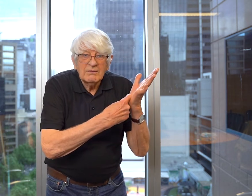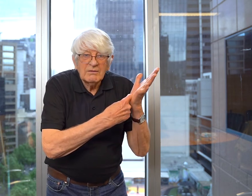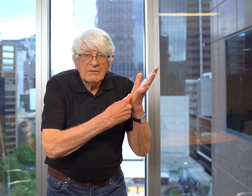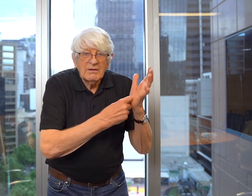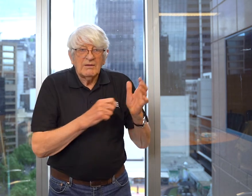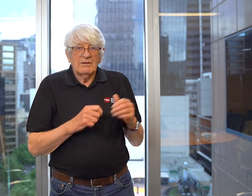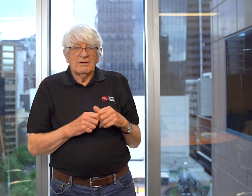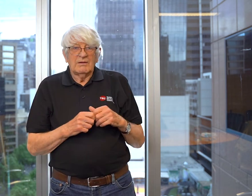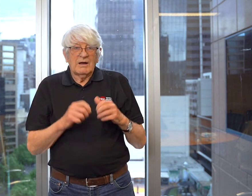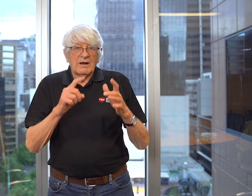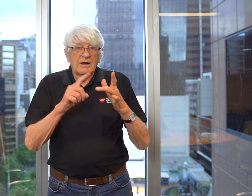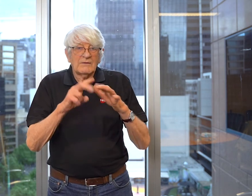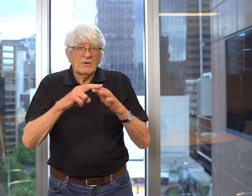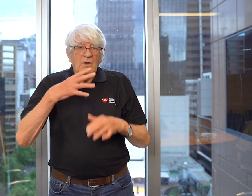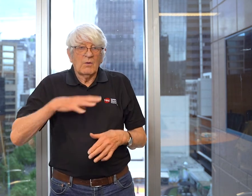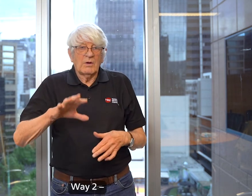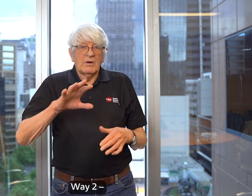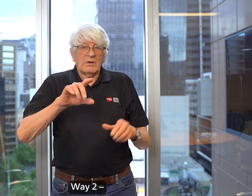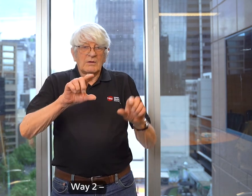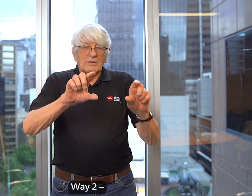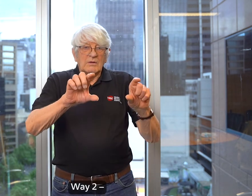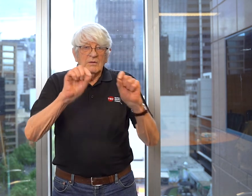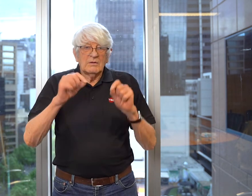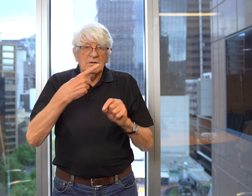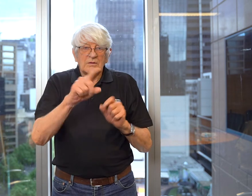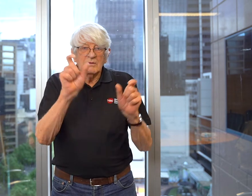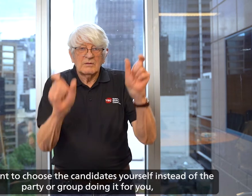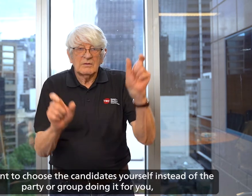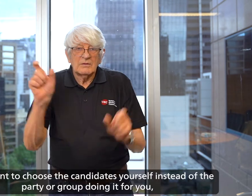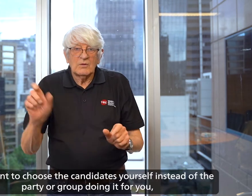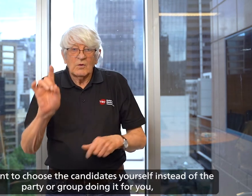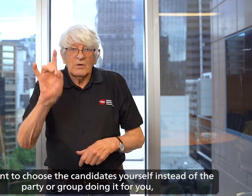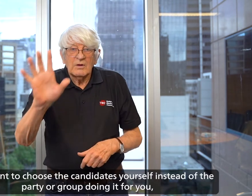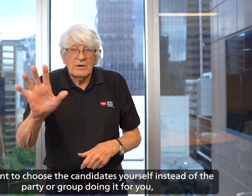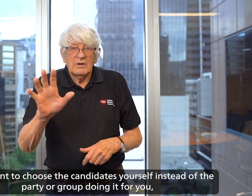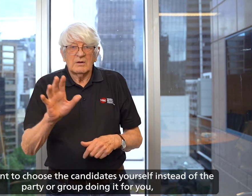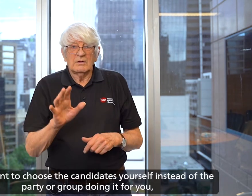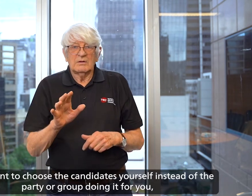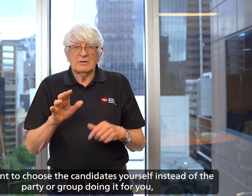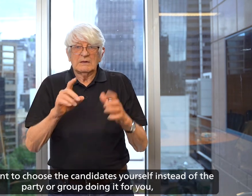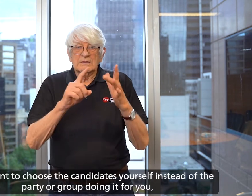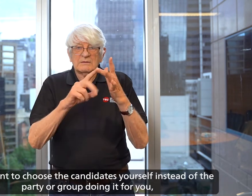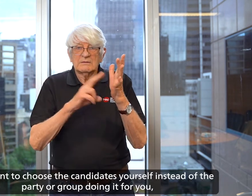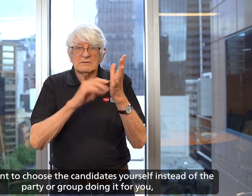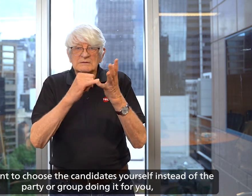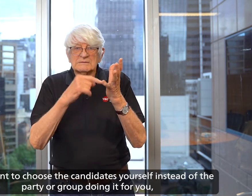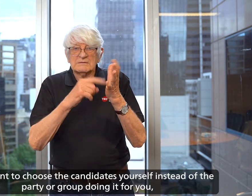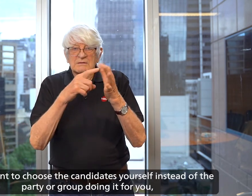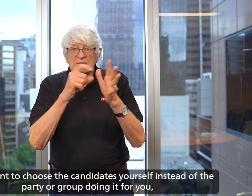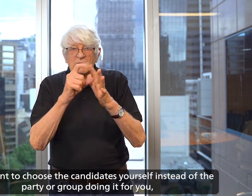Or... Way two. If you want to choose the candidates yourself instead of the party or group